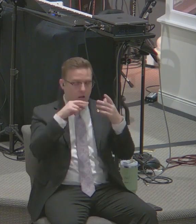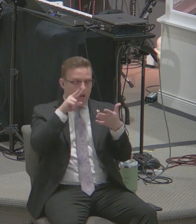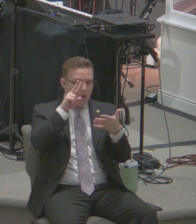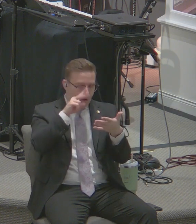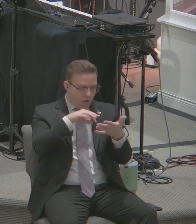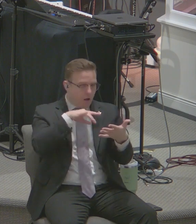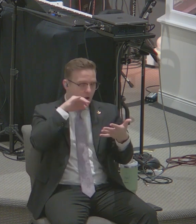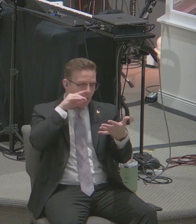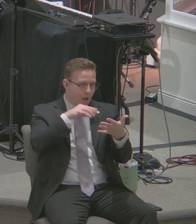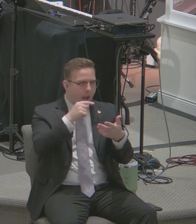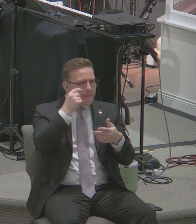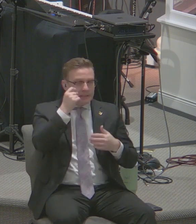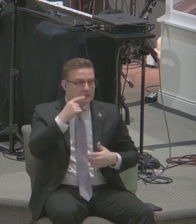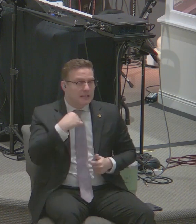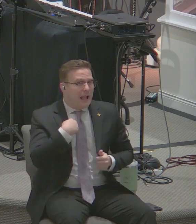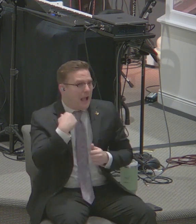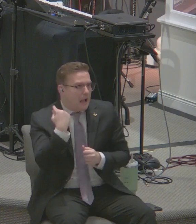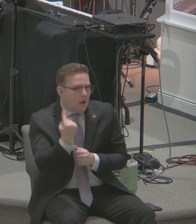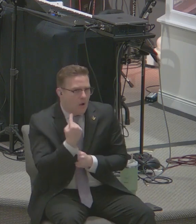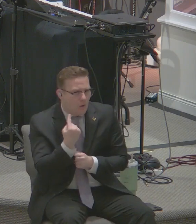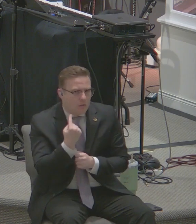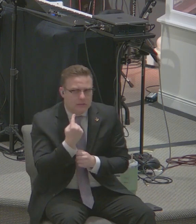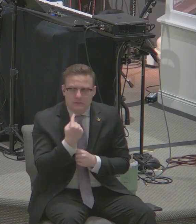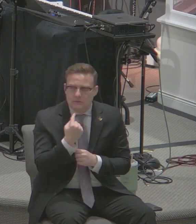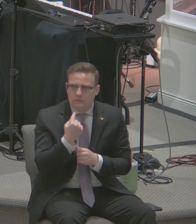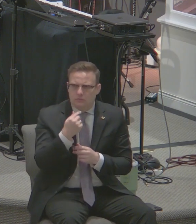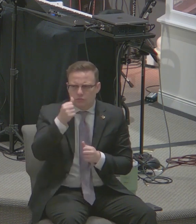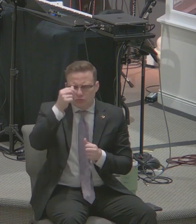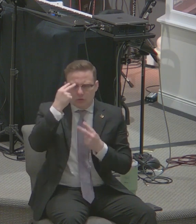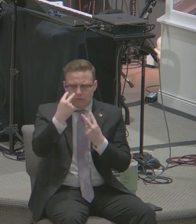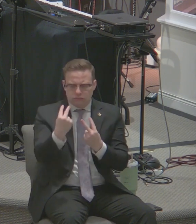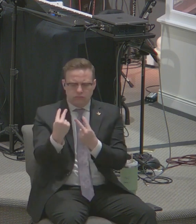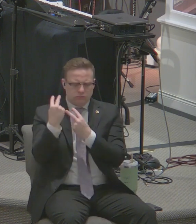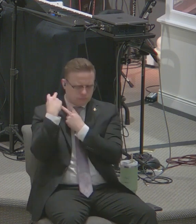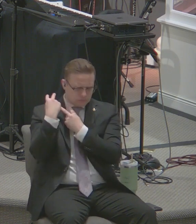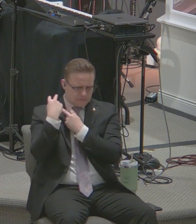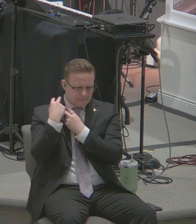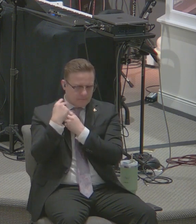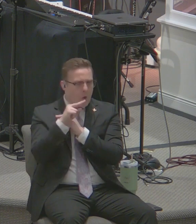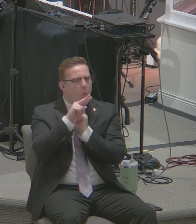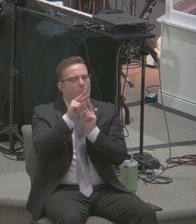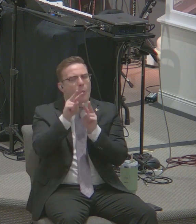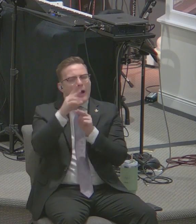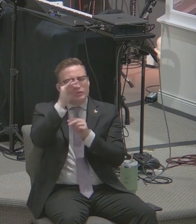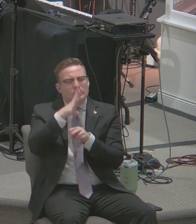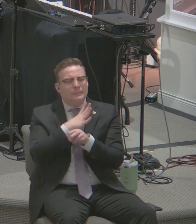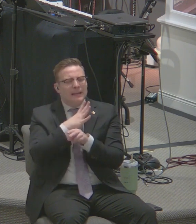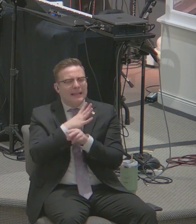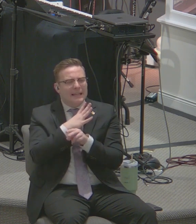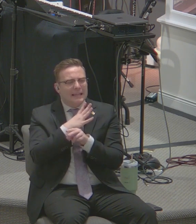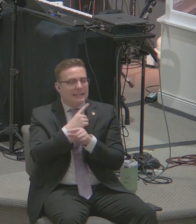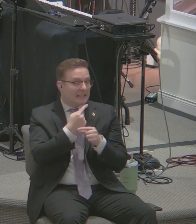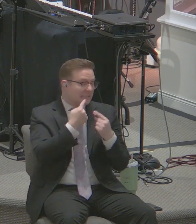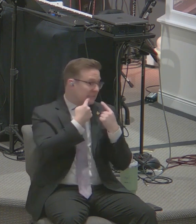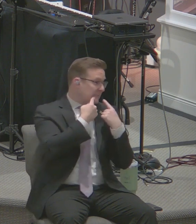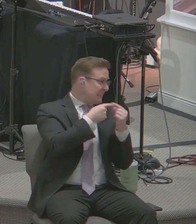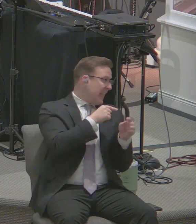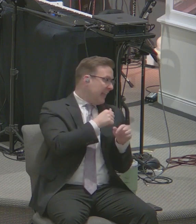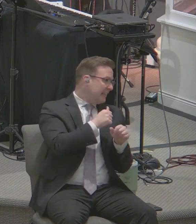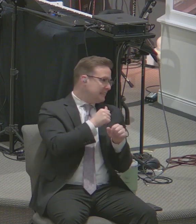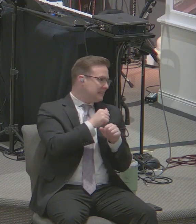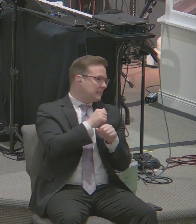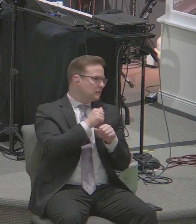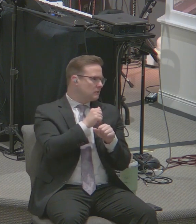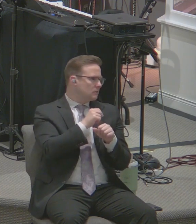it, because I have always, in my recollection, heard it how that watchman would tell when there's danger